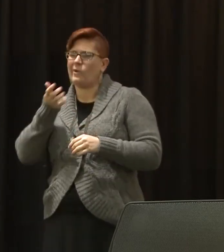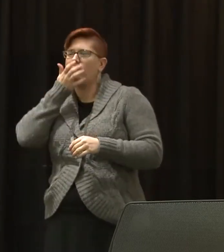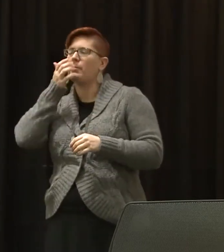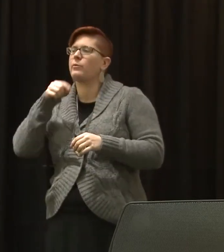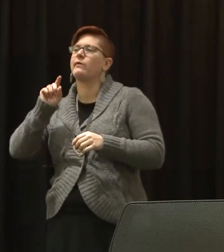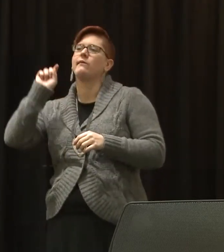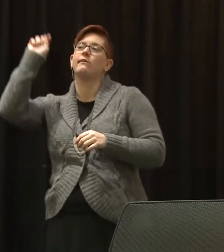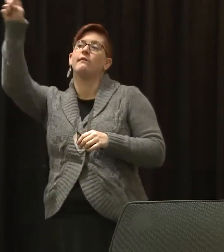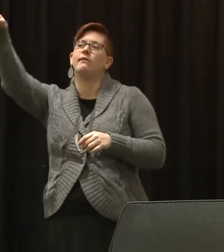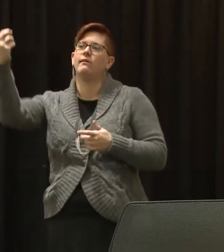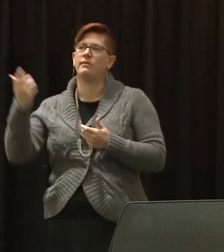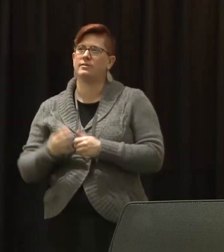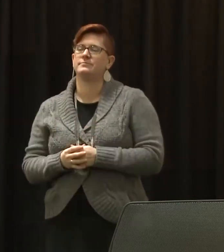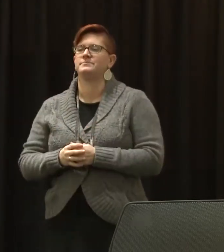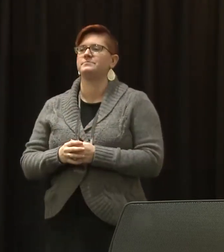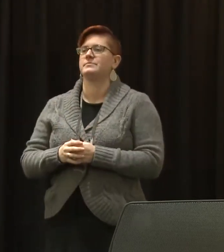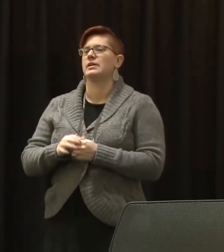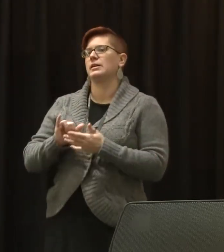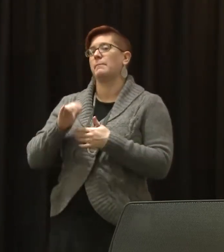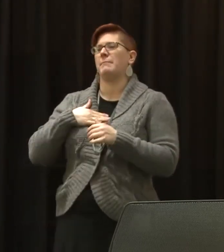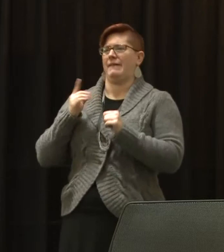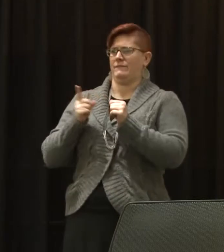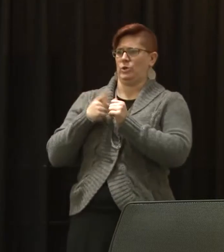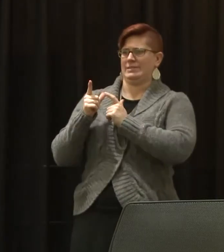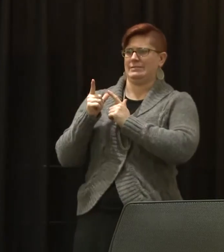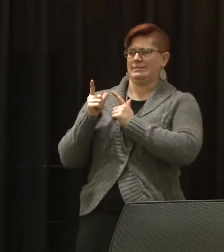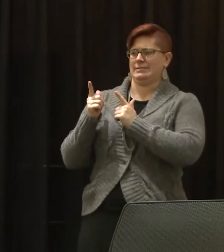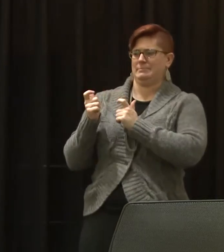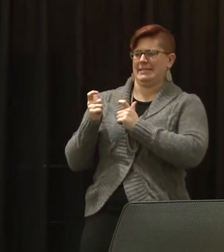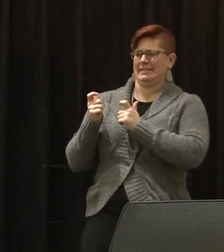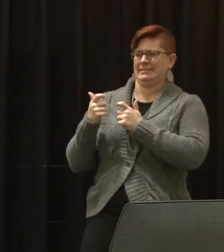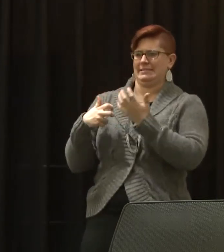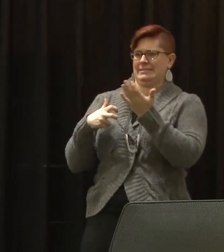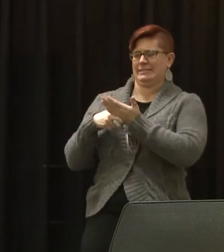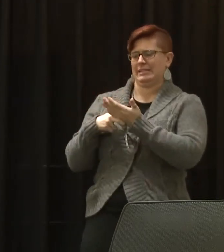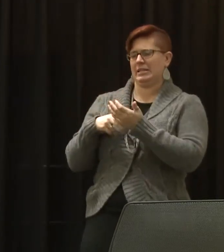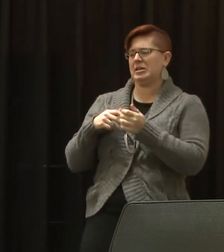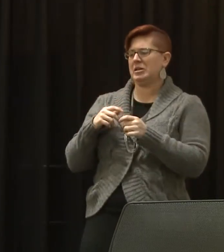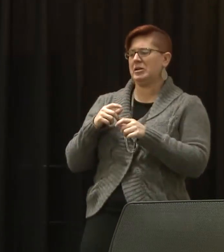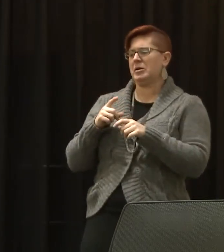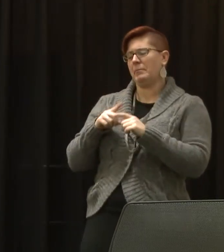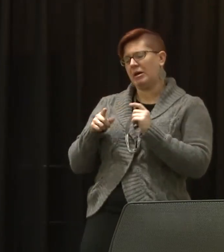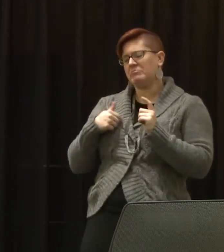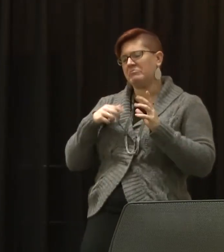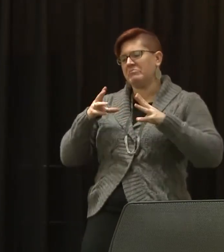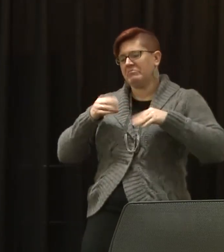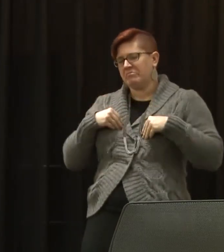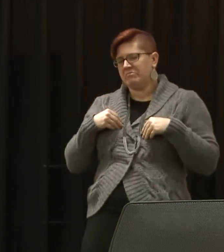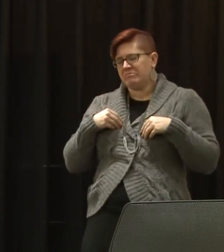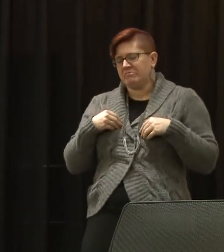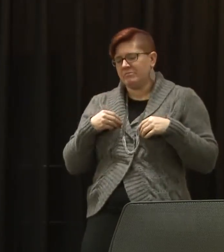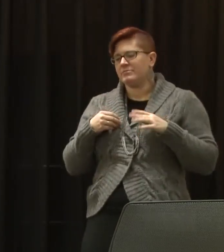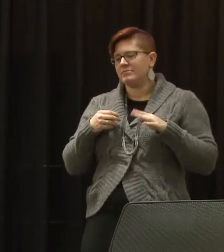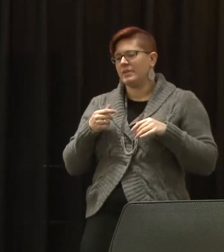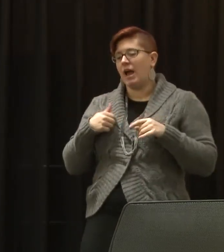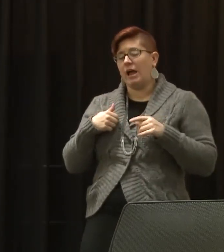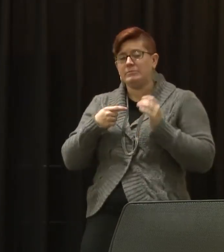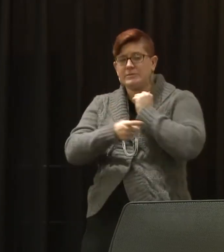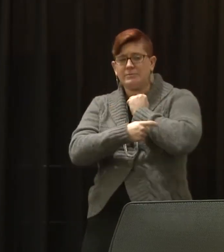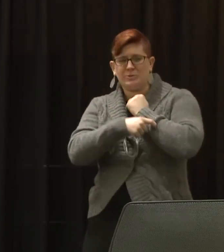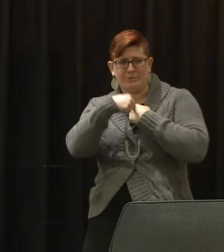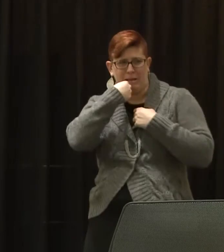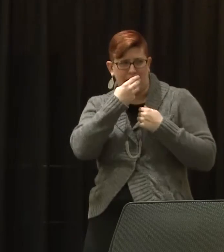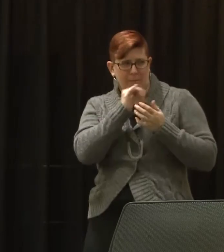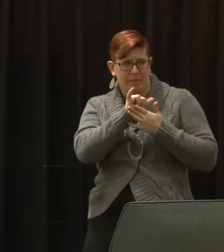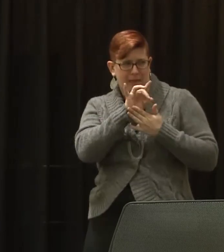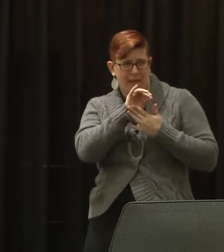in the distance. This is my first speeding ticket of the trip, but I take it from the officer with grace. I'm tempted to tell him that going 89